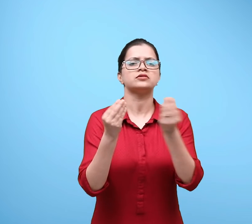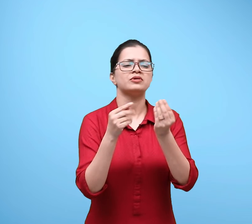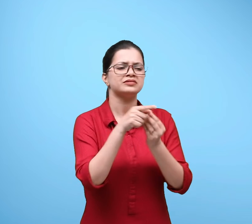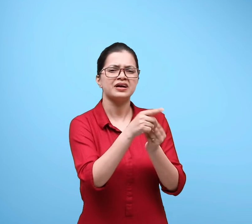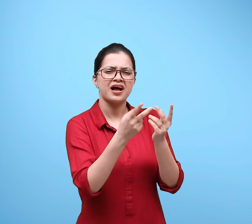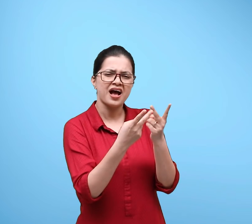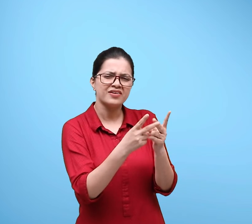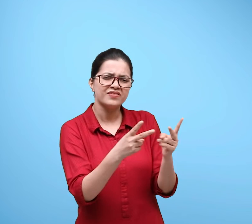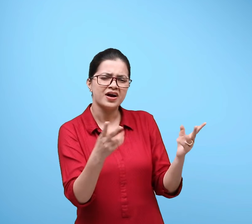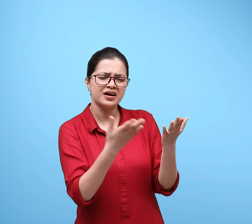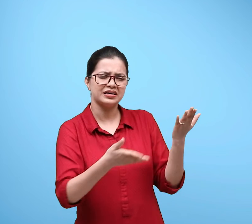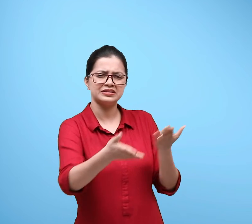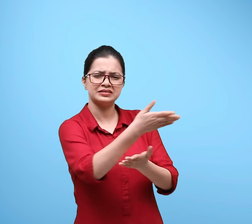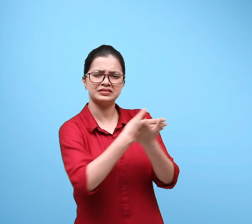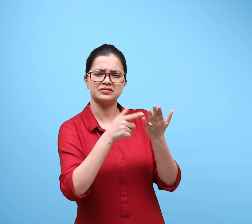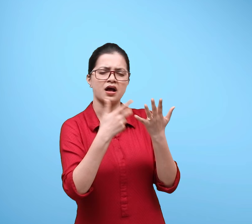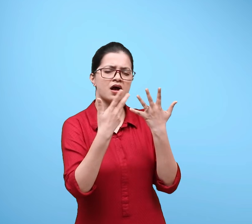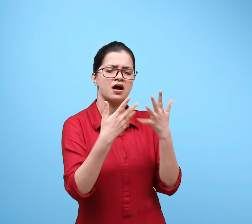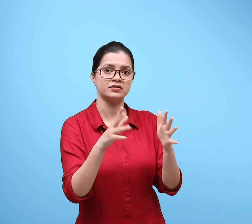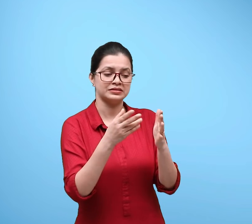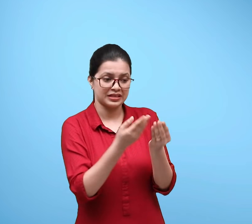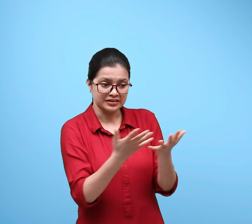Some materials are translucent.